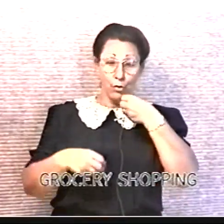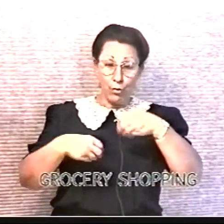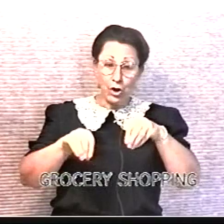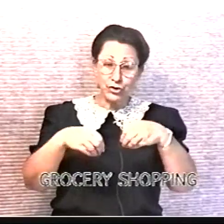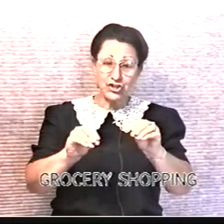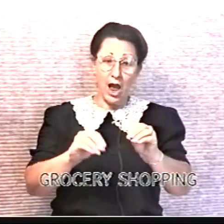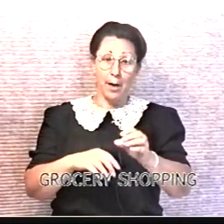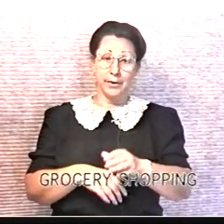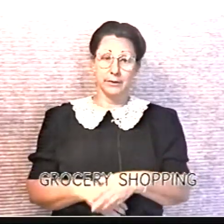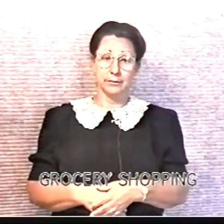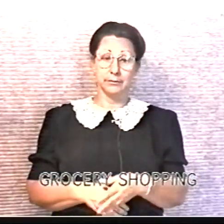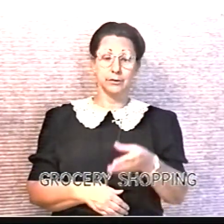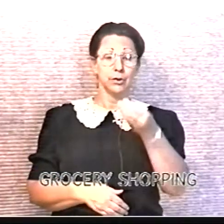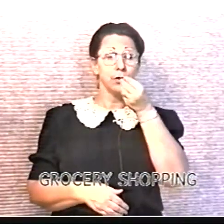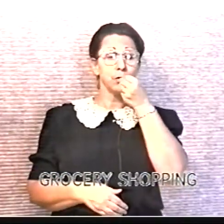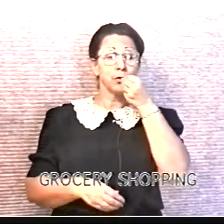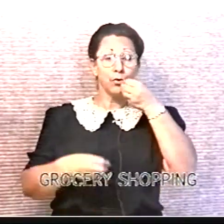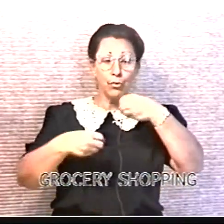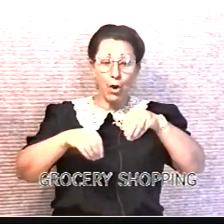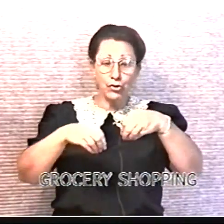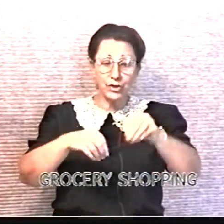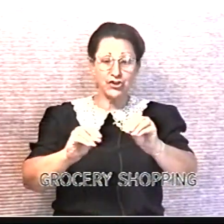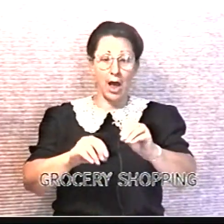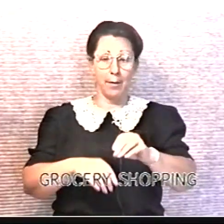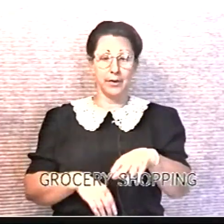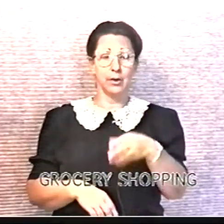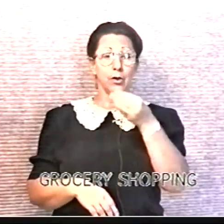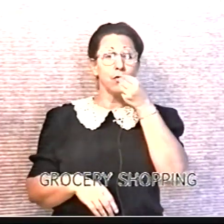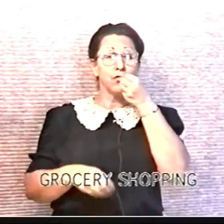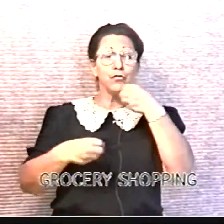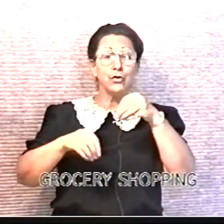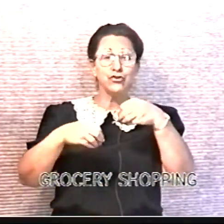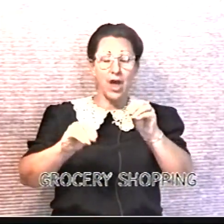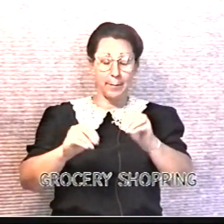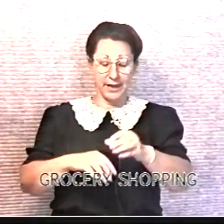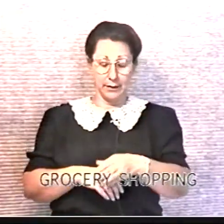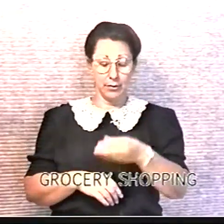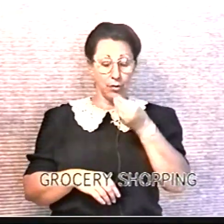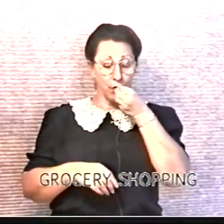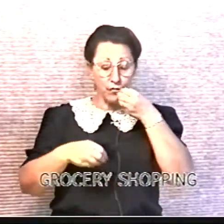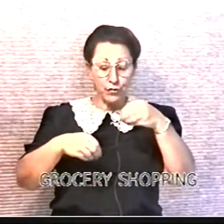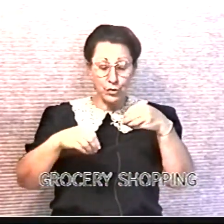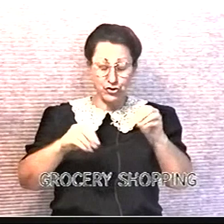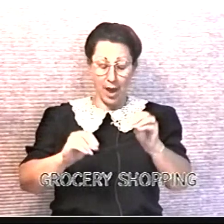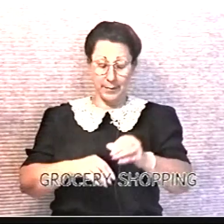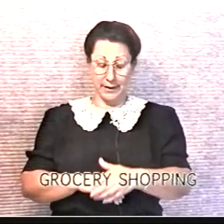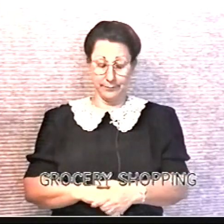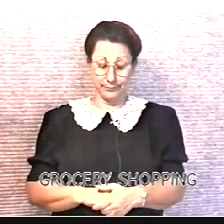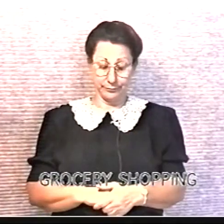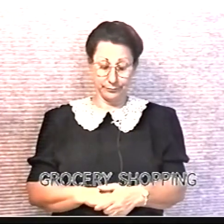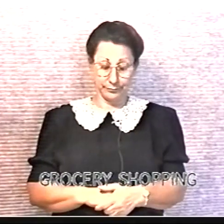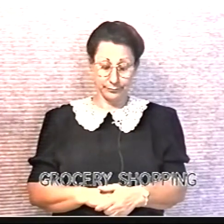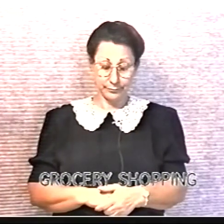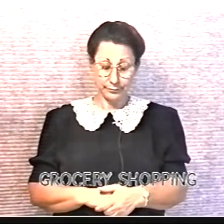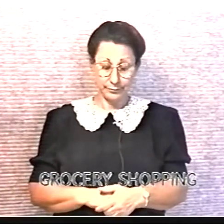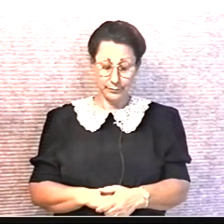Grocery shop, grocery shop. Food shopping, food shopping.